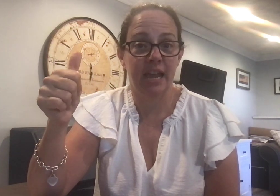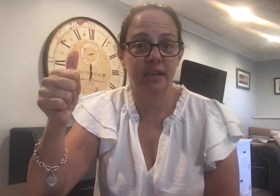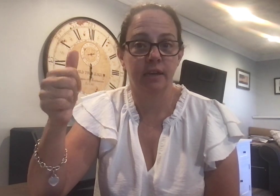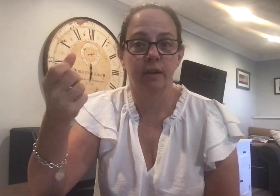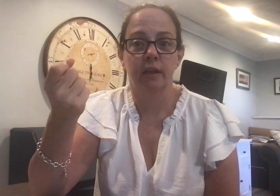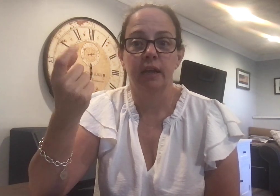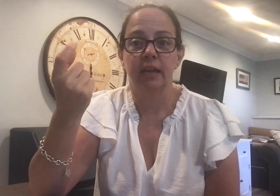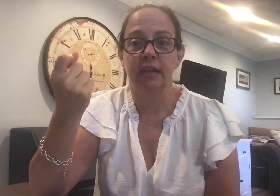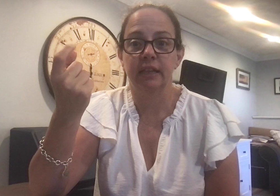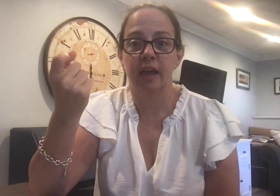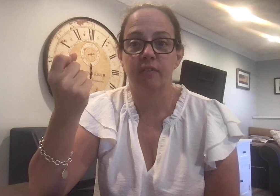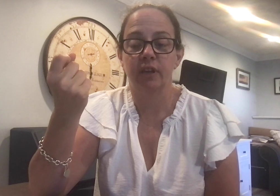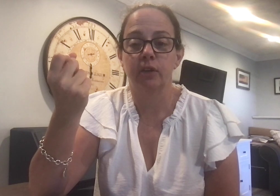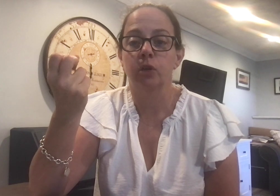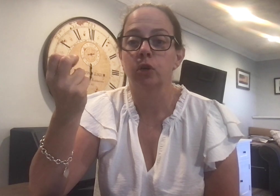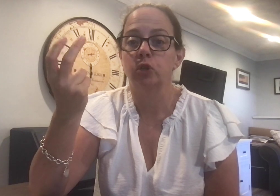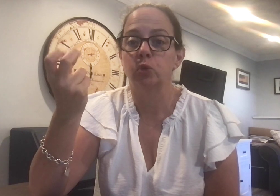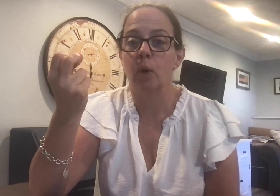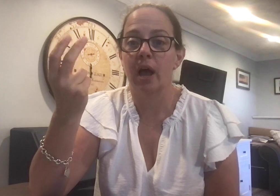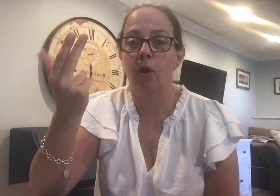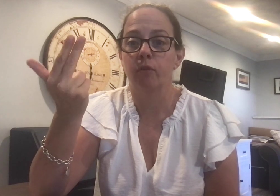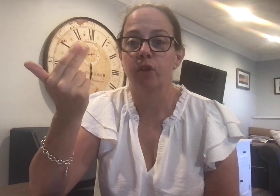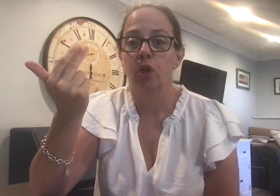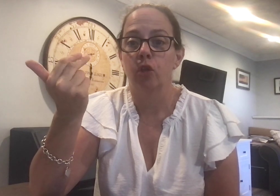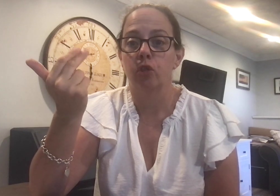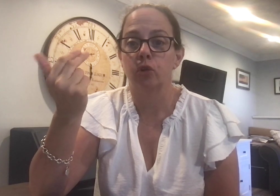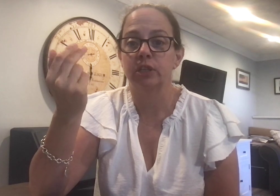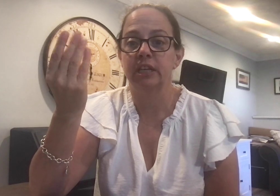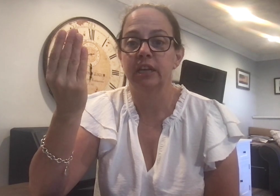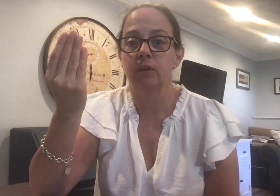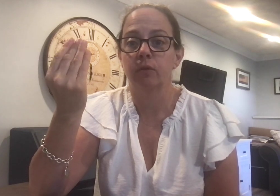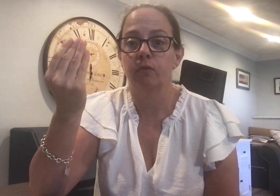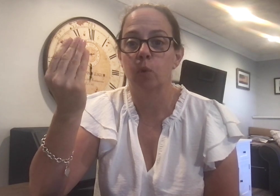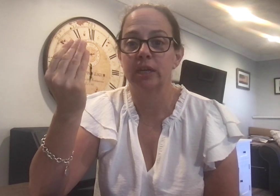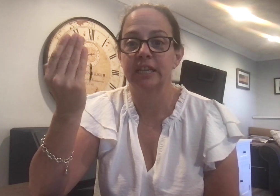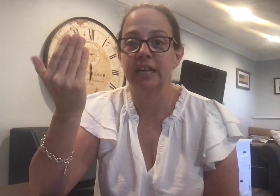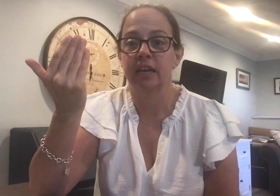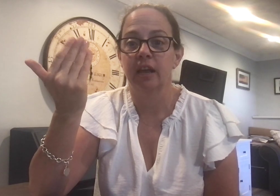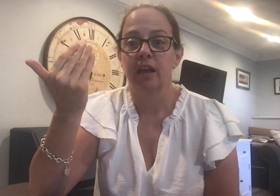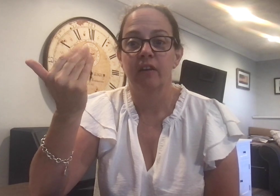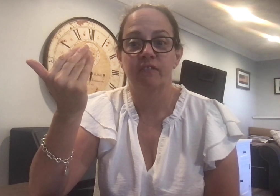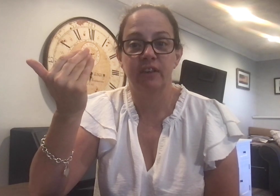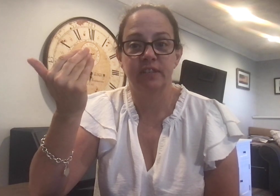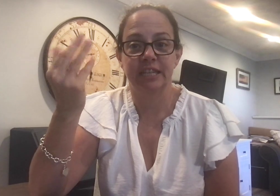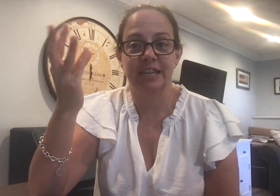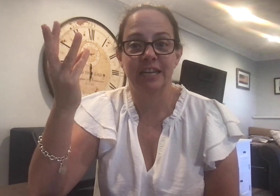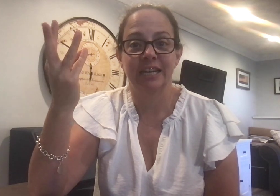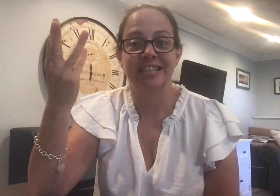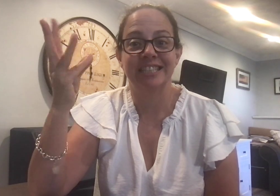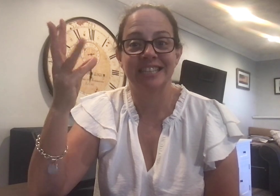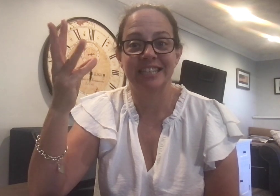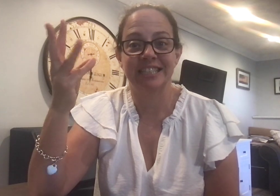10, 11, 12, 13, 14, 15,